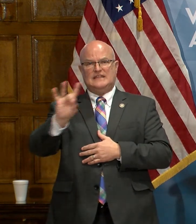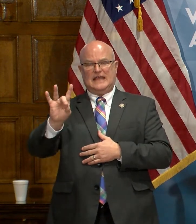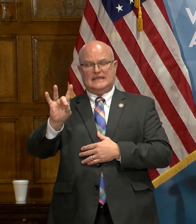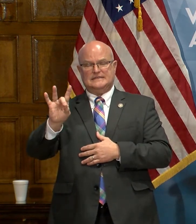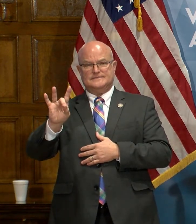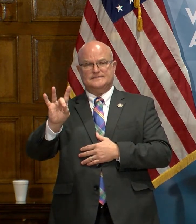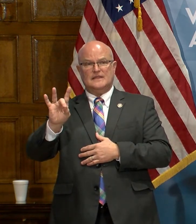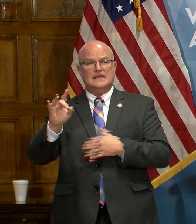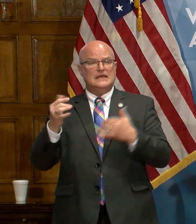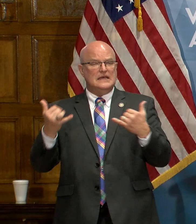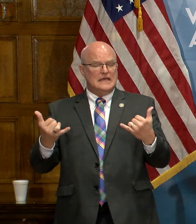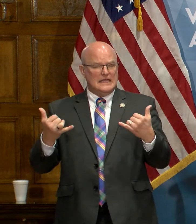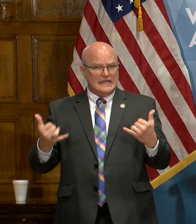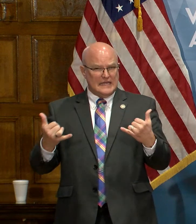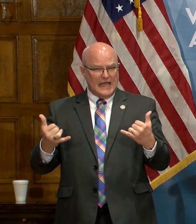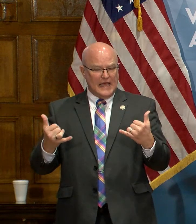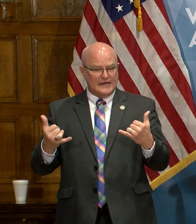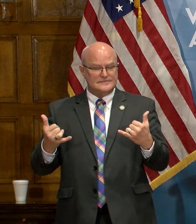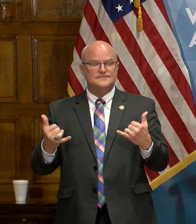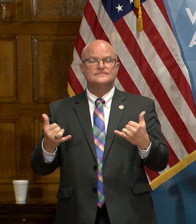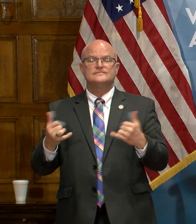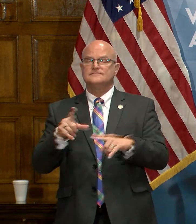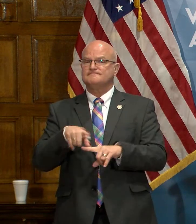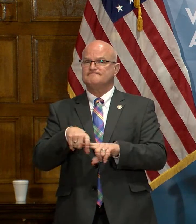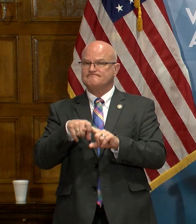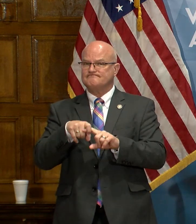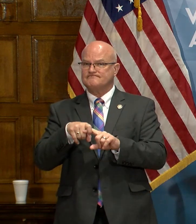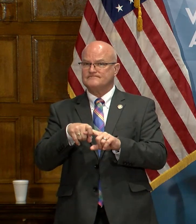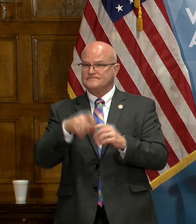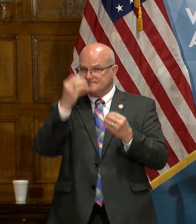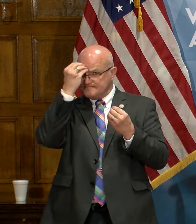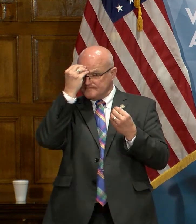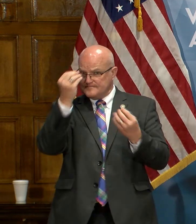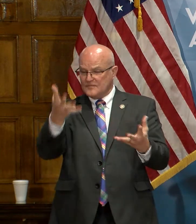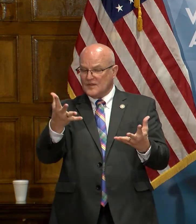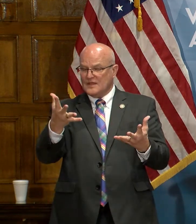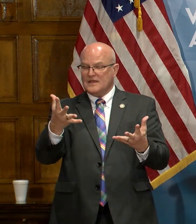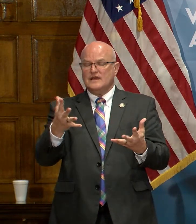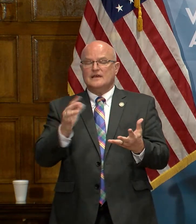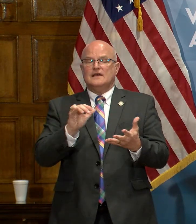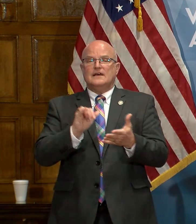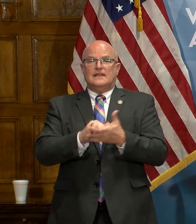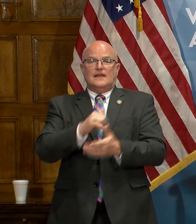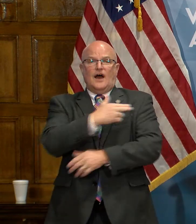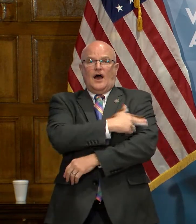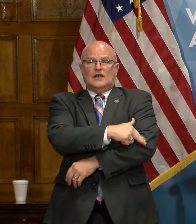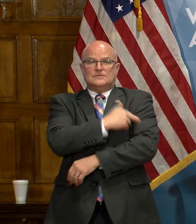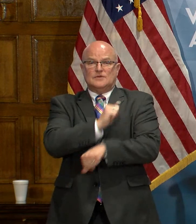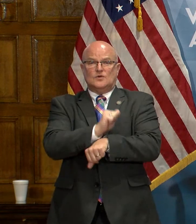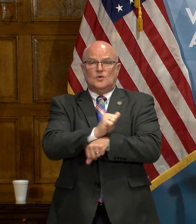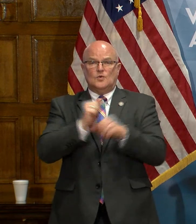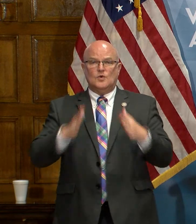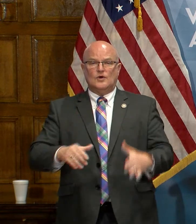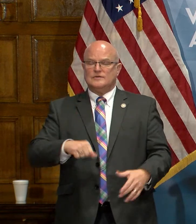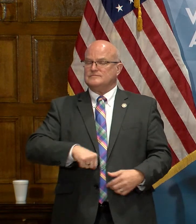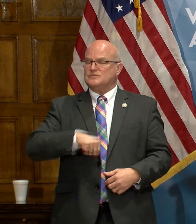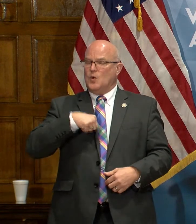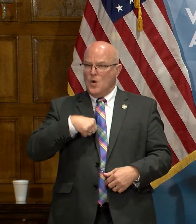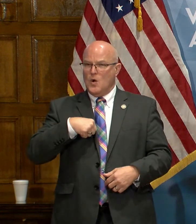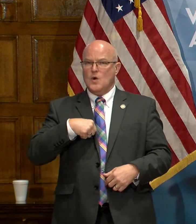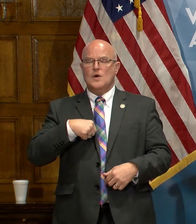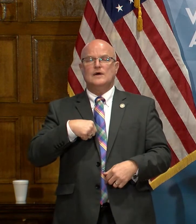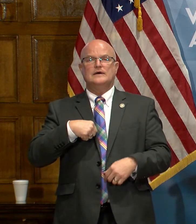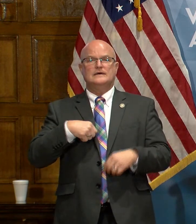1,658. Now, let me pause here and just say that I'm very proud of the hospital workers. I'm very proud of